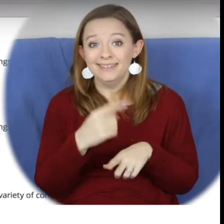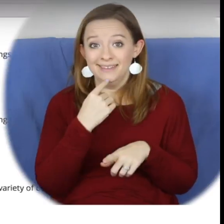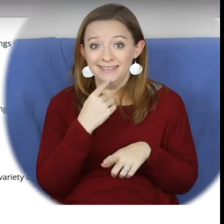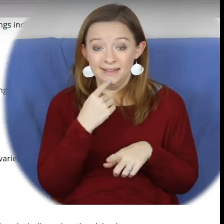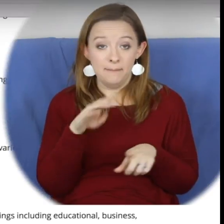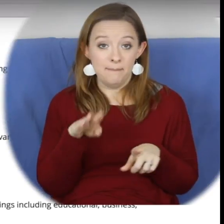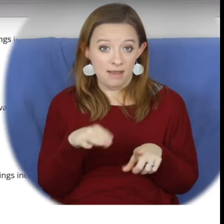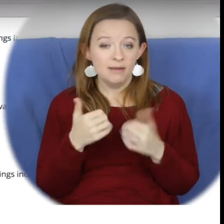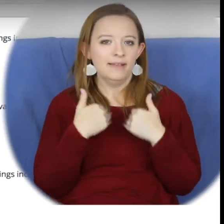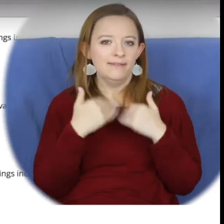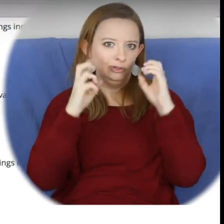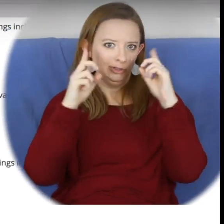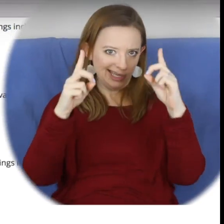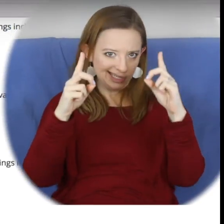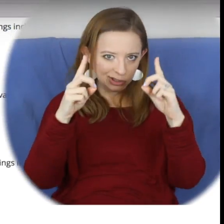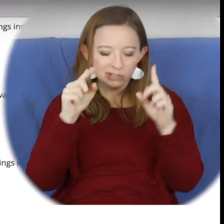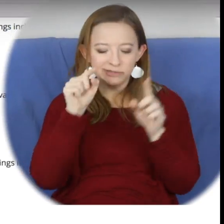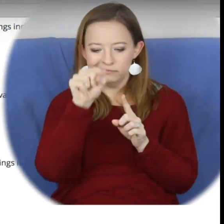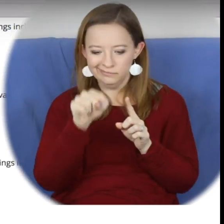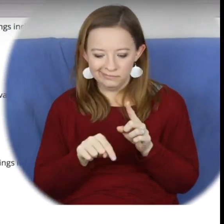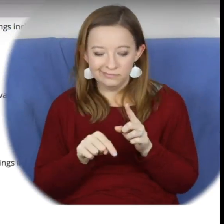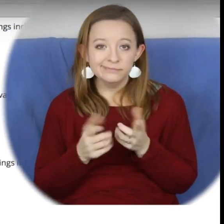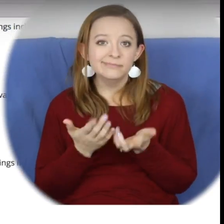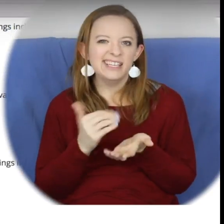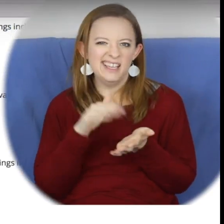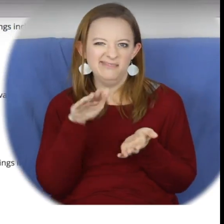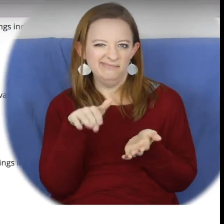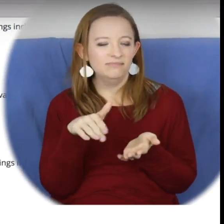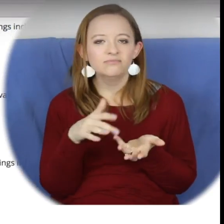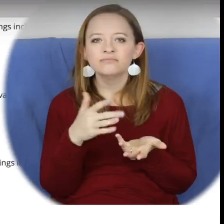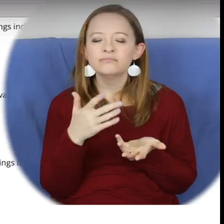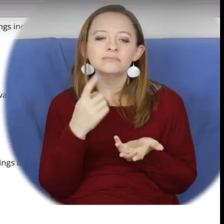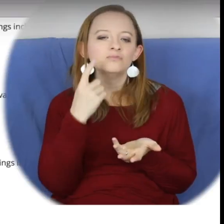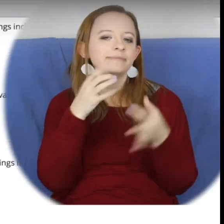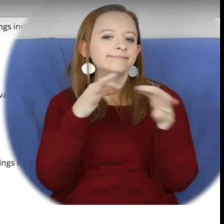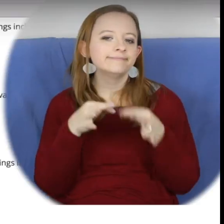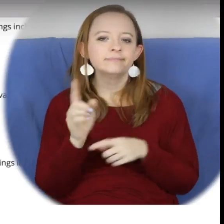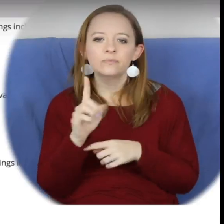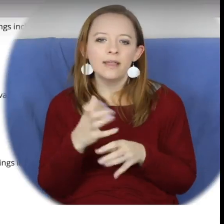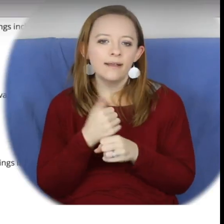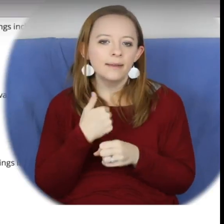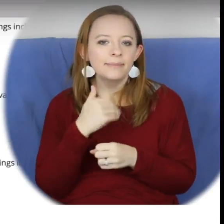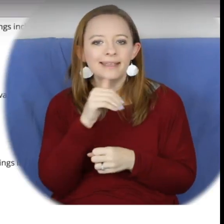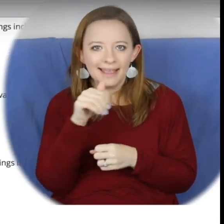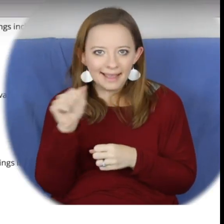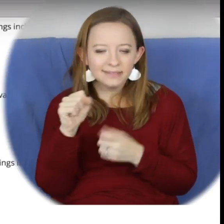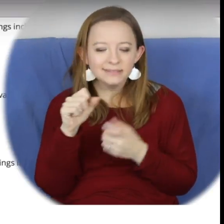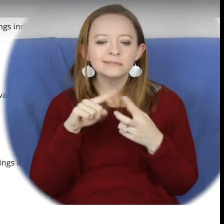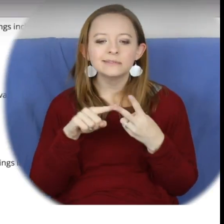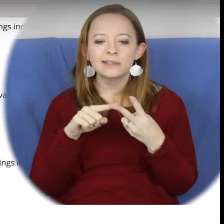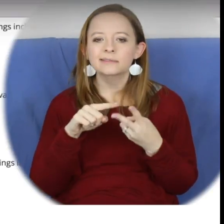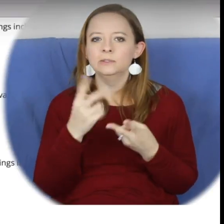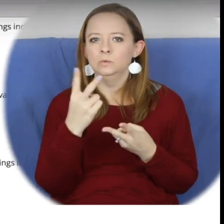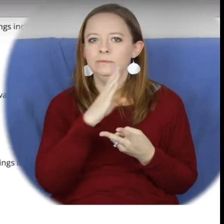But if you keep going down, it tells you about my education. Again, that's more